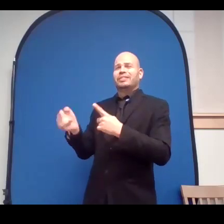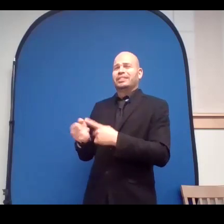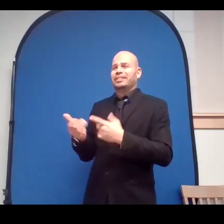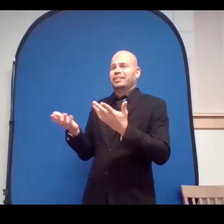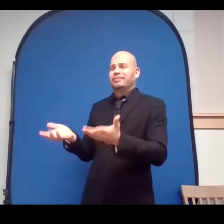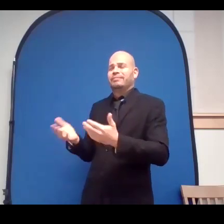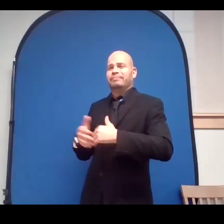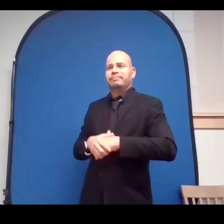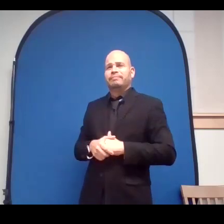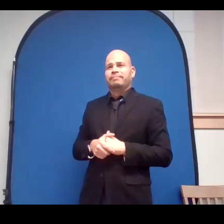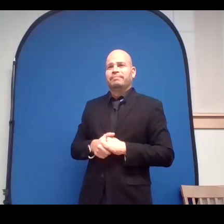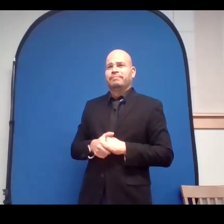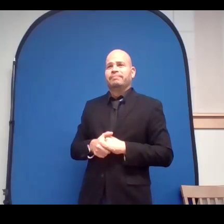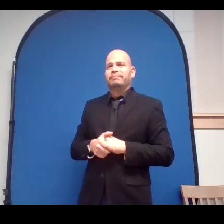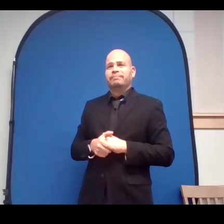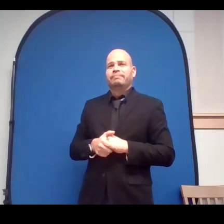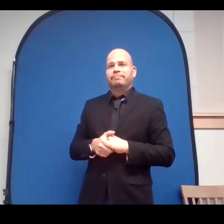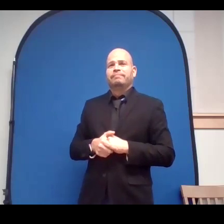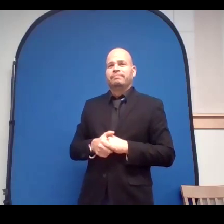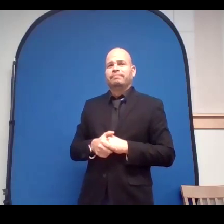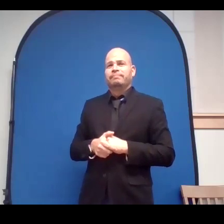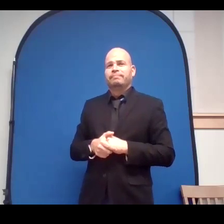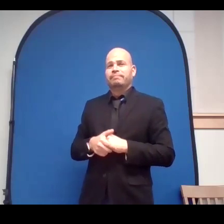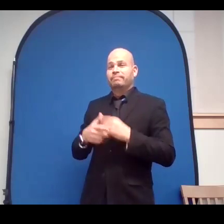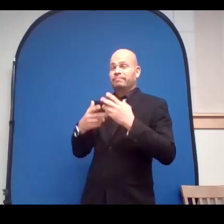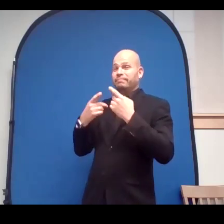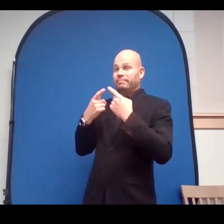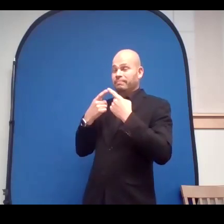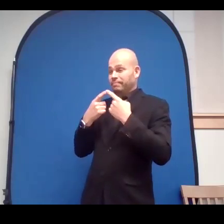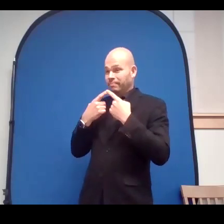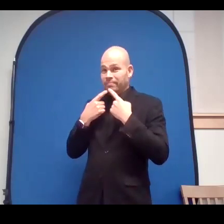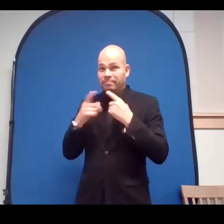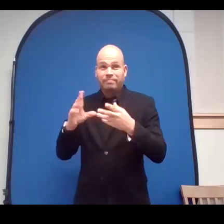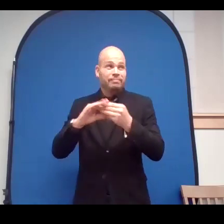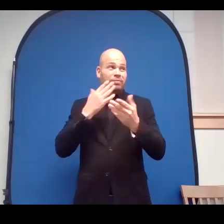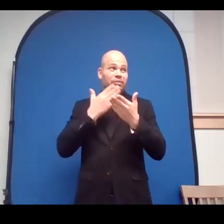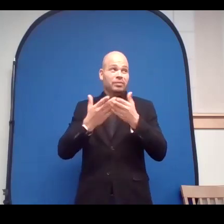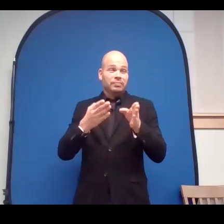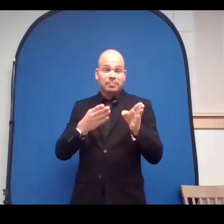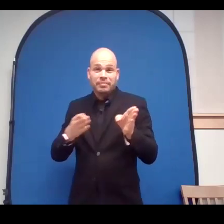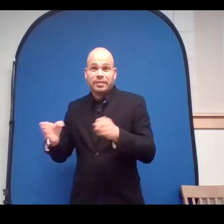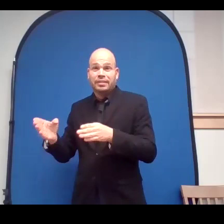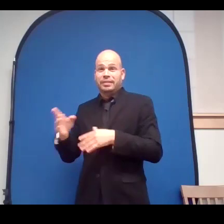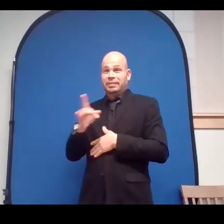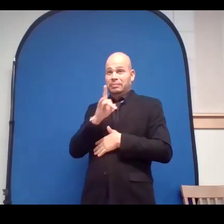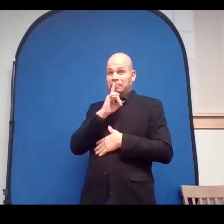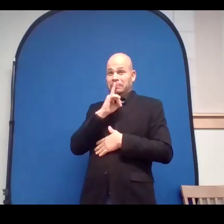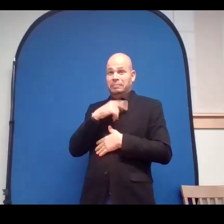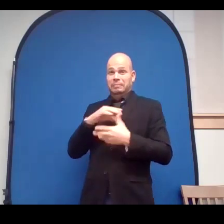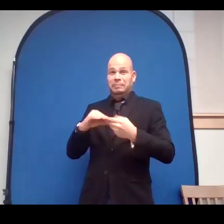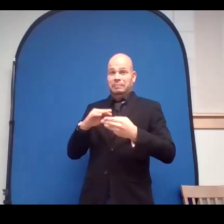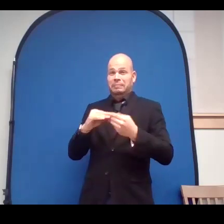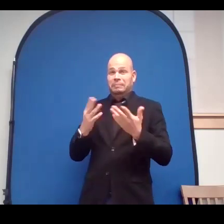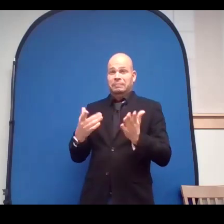So I can't comment on whether that plan was good, but it was a plan. And in my law